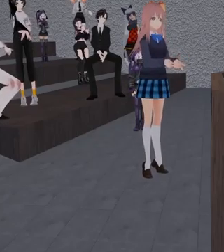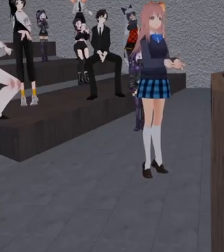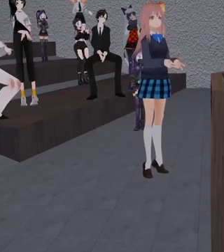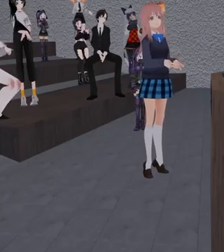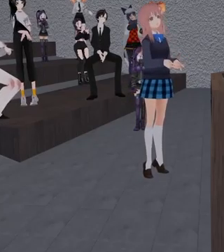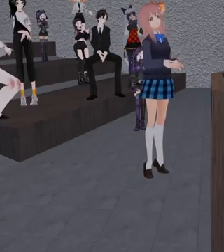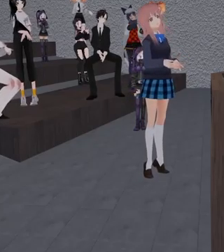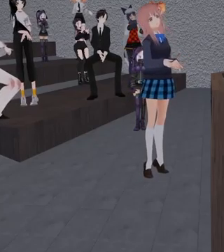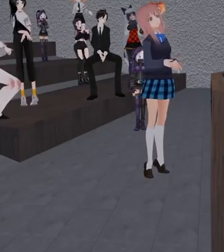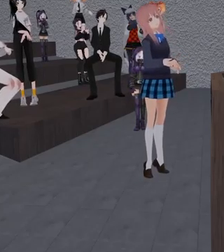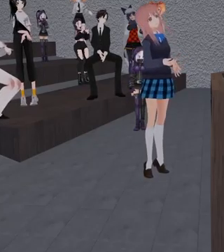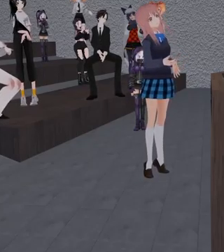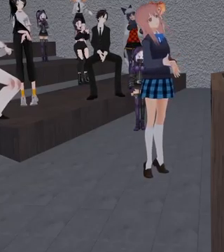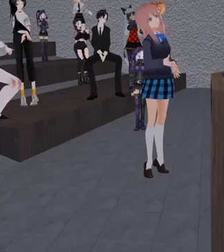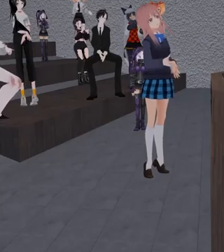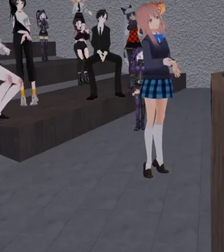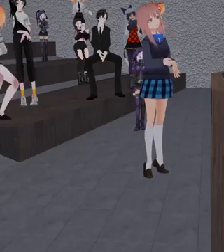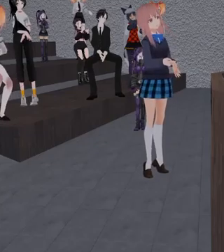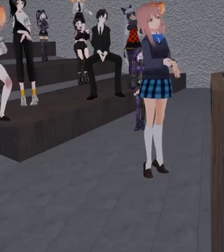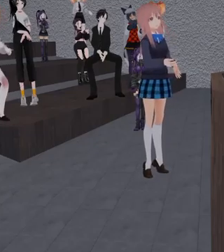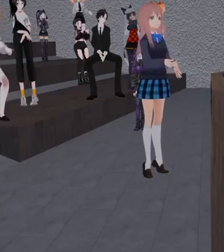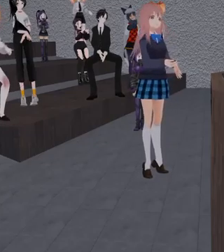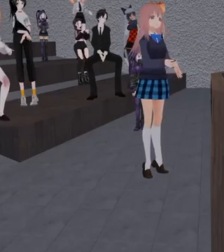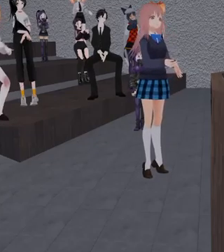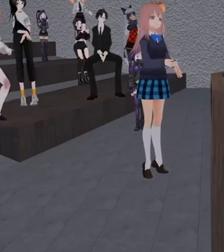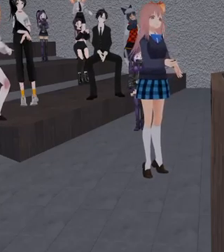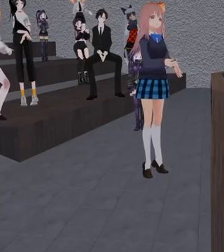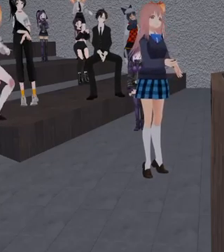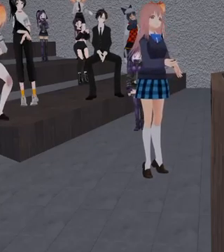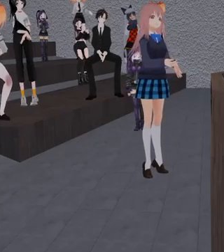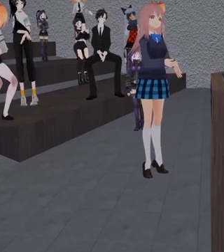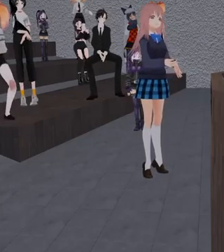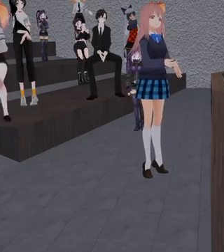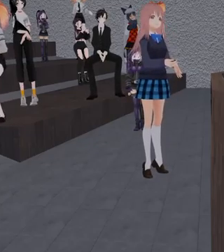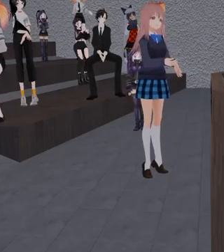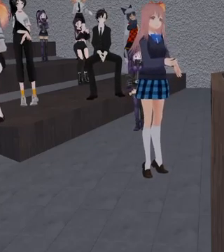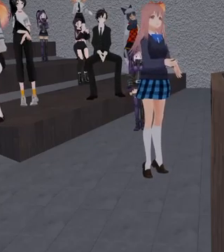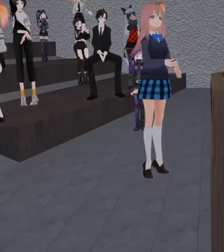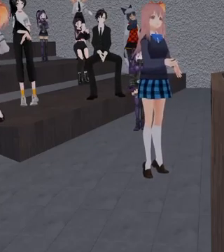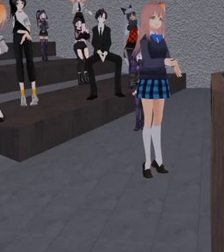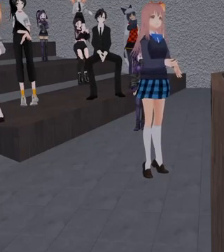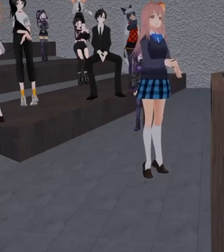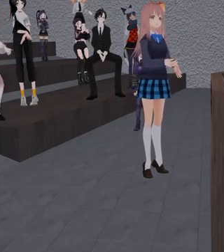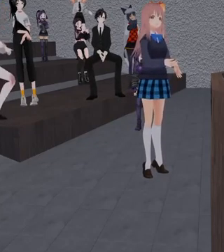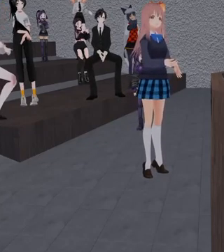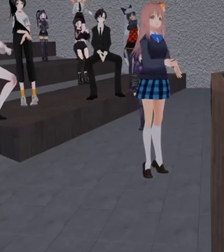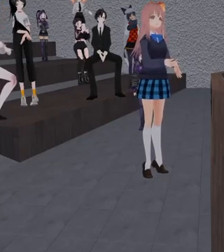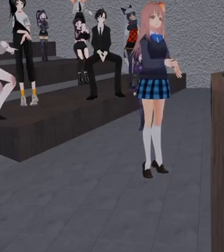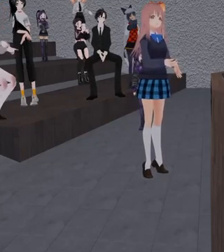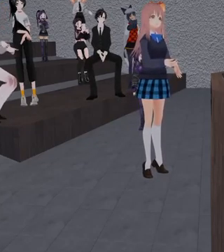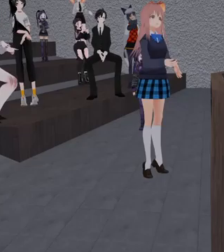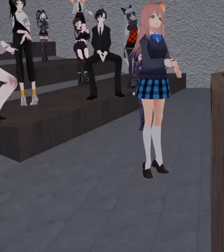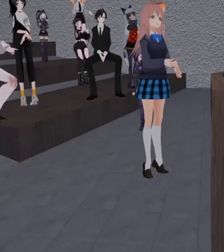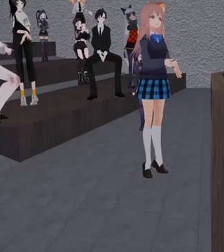I kind of have to pause. So it could be confused in that context. But yeah, it's fine. It could work. But I'm telling you, like, most